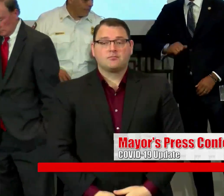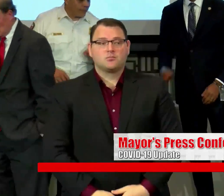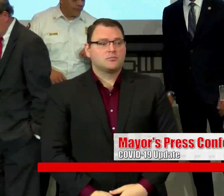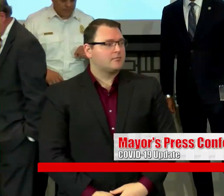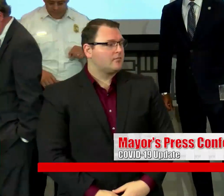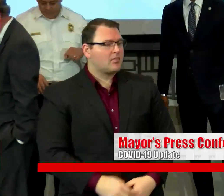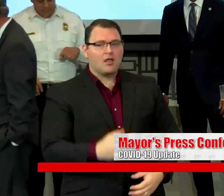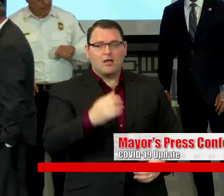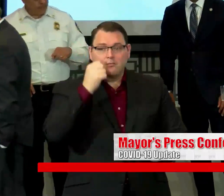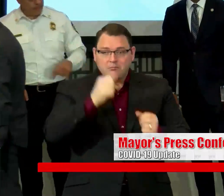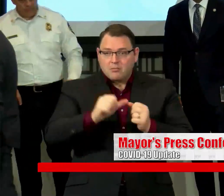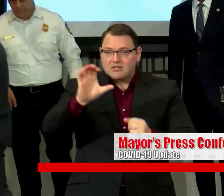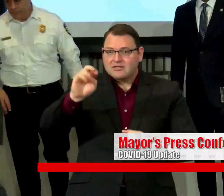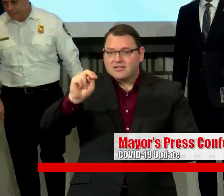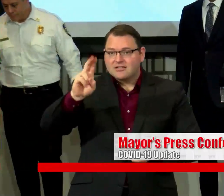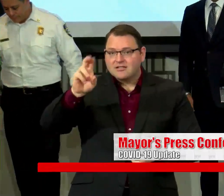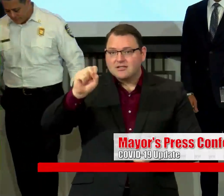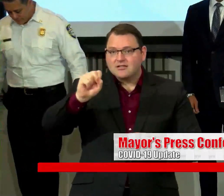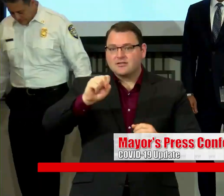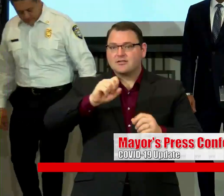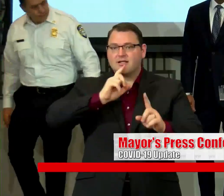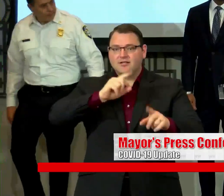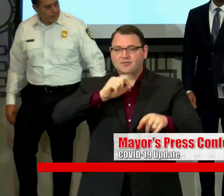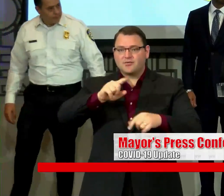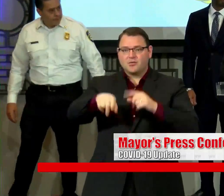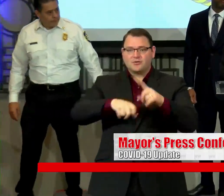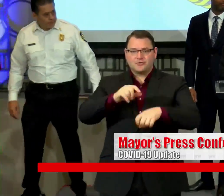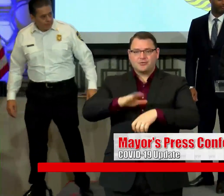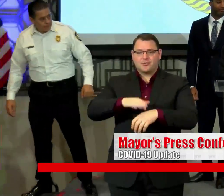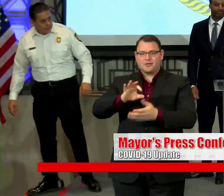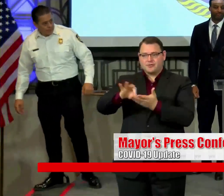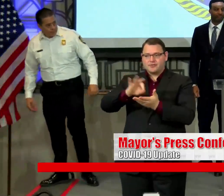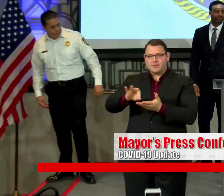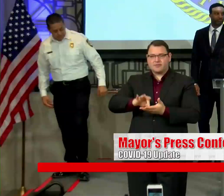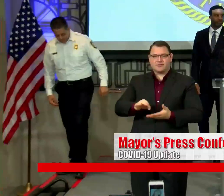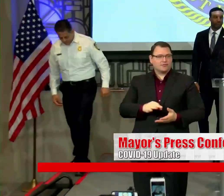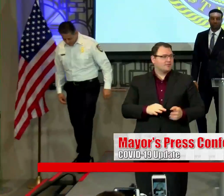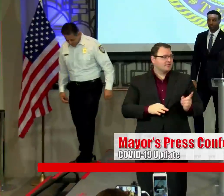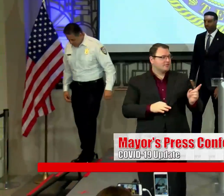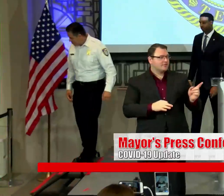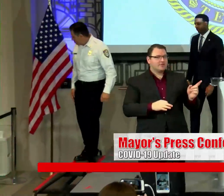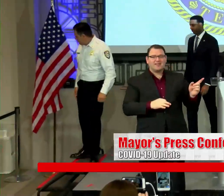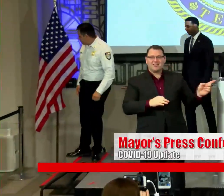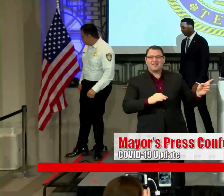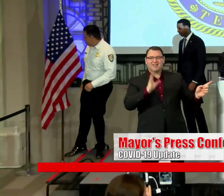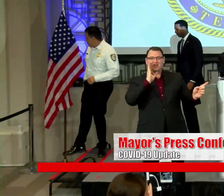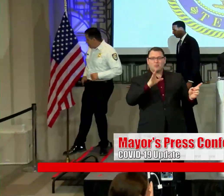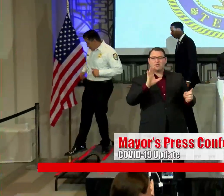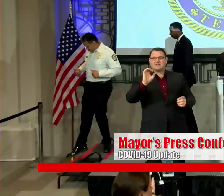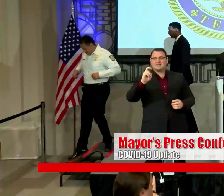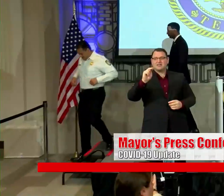Don't forget the census, the census. And you will be out at a Census Bureau this afternoon to talk more